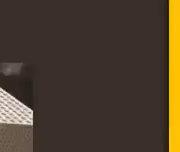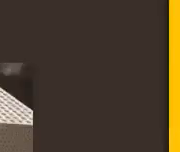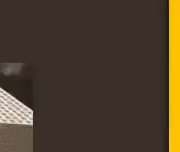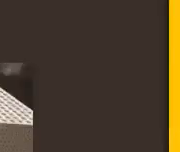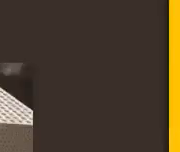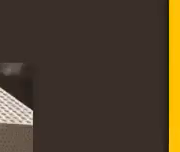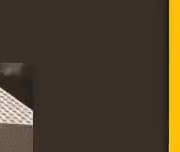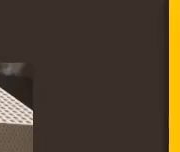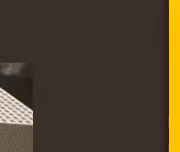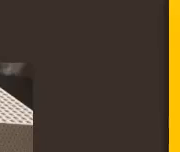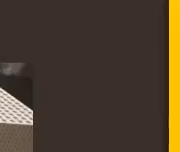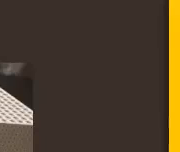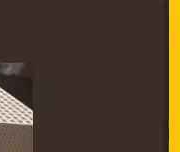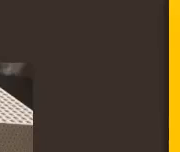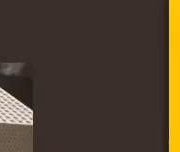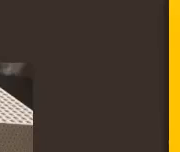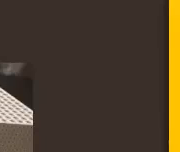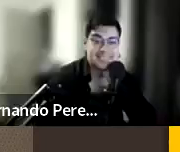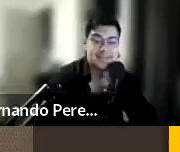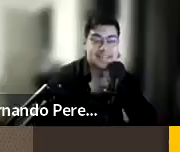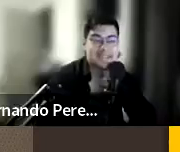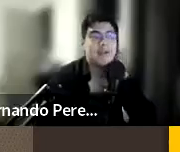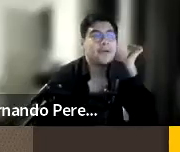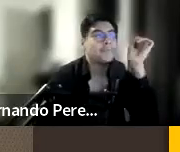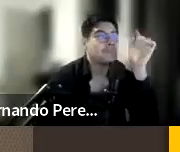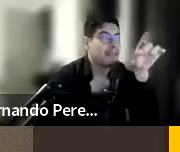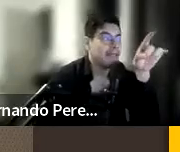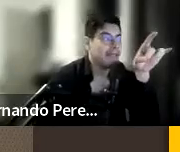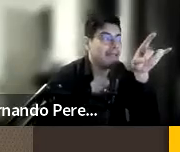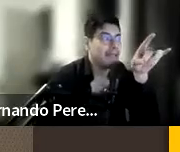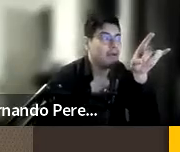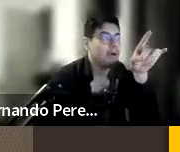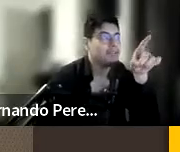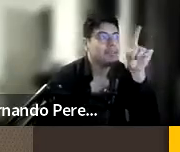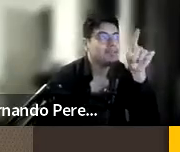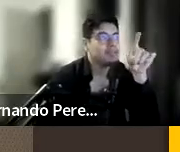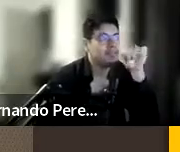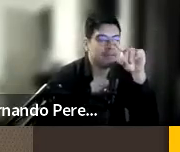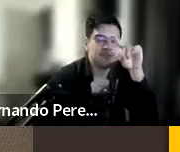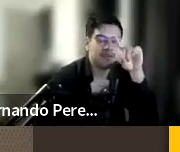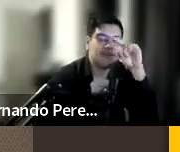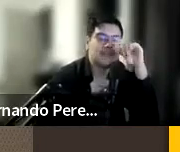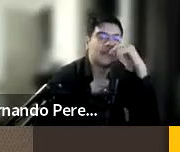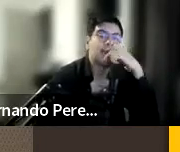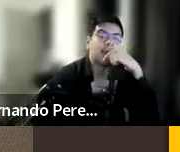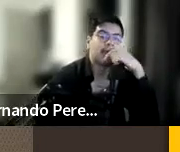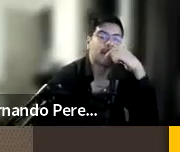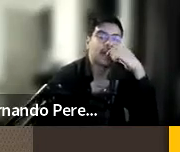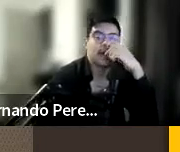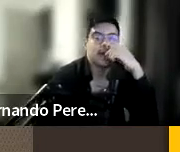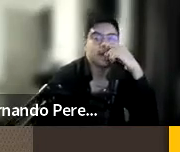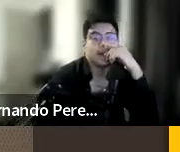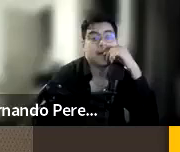notebook. Exactly, that's correct. Now, ¿cuál usamos cuando estamos viendo en la pantalla?